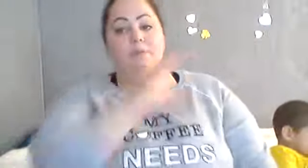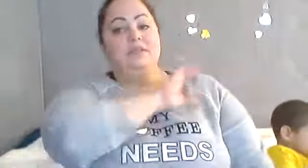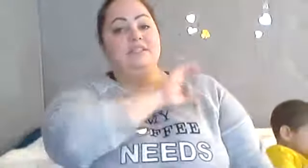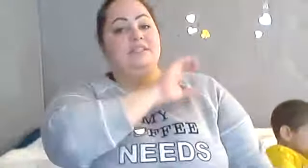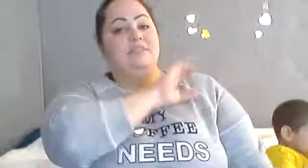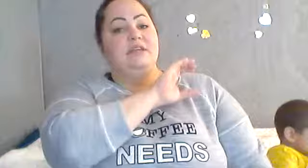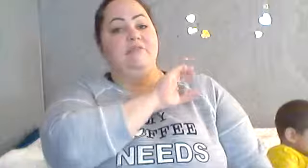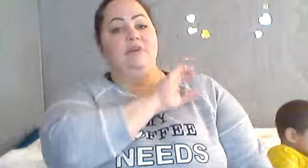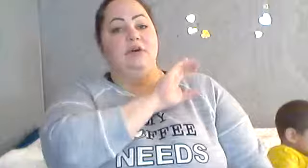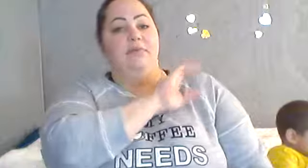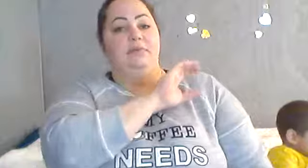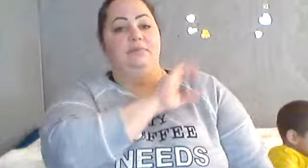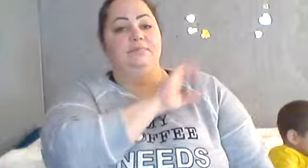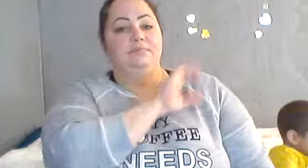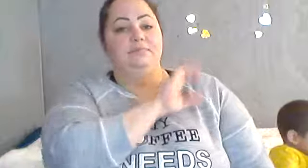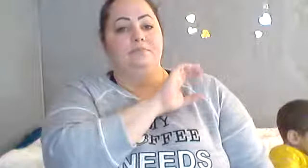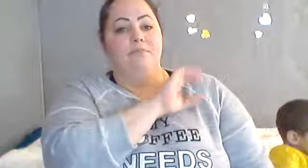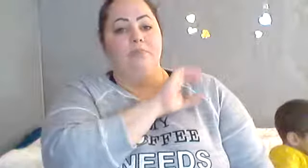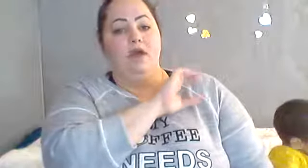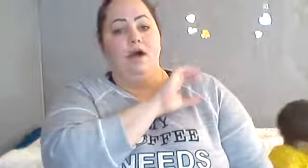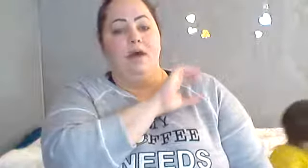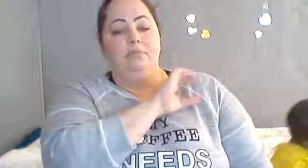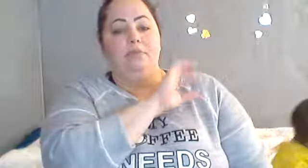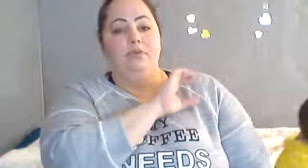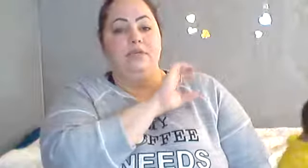Police, same sign for cop. Cop, police.